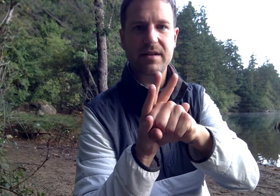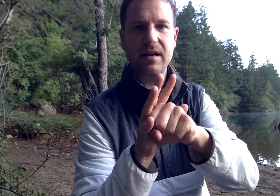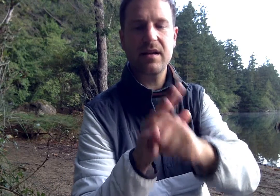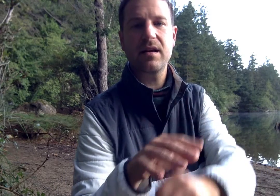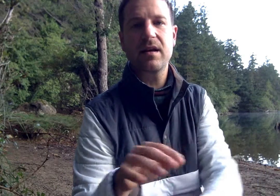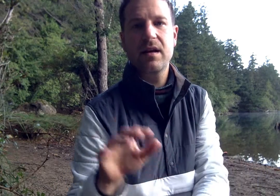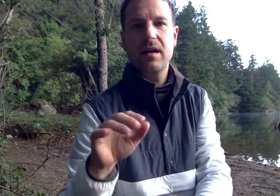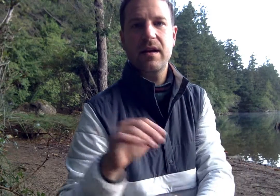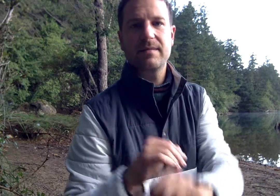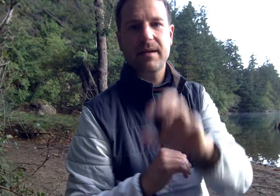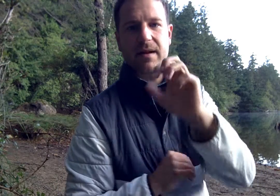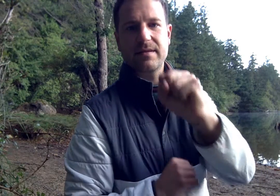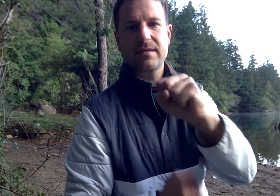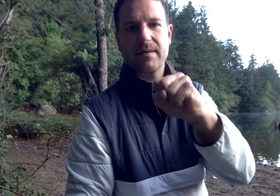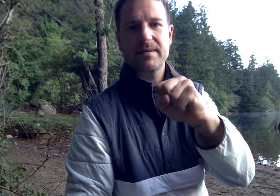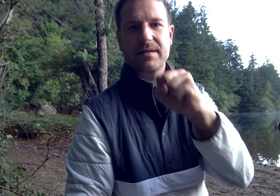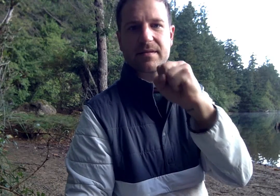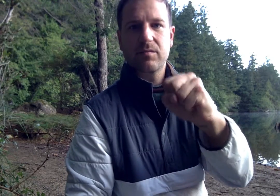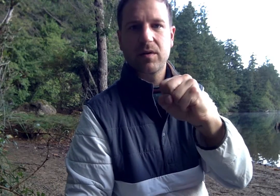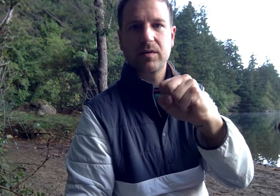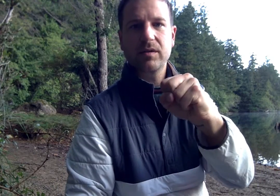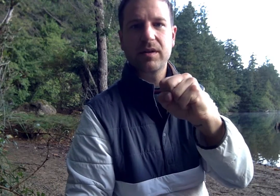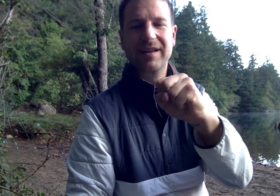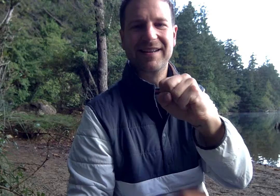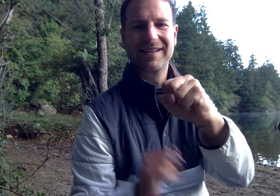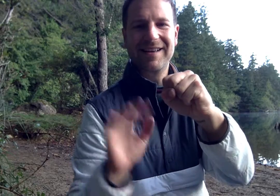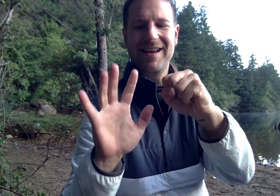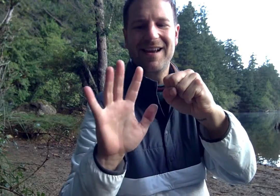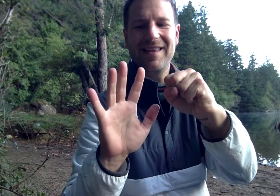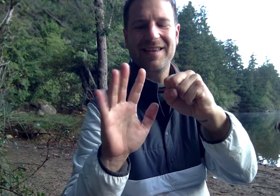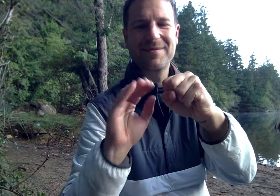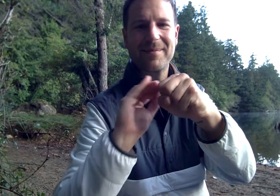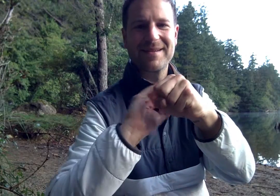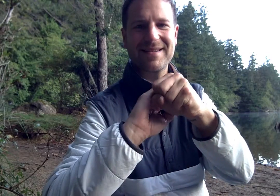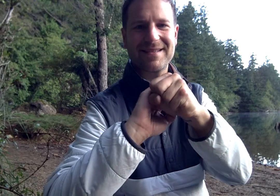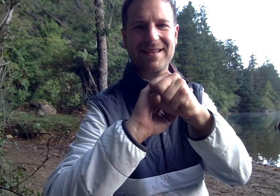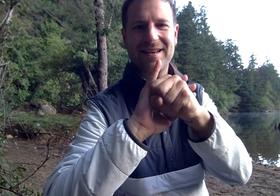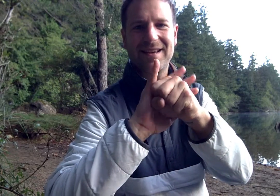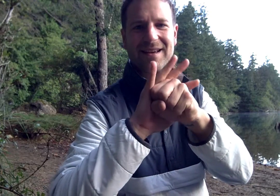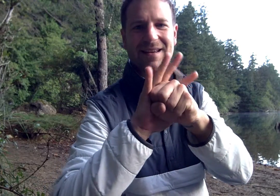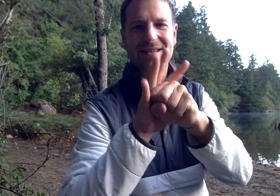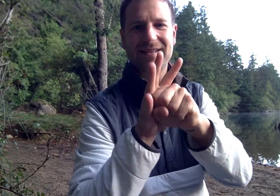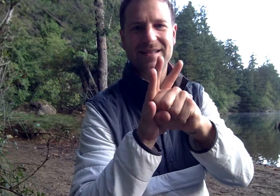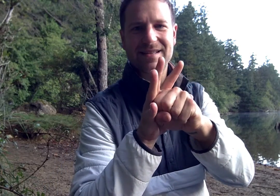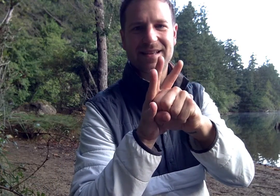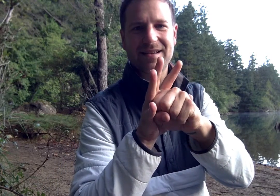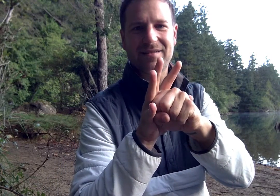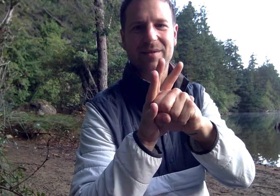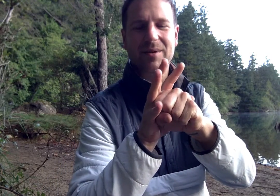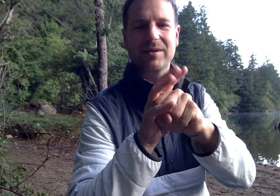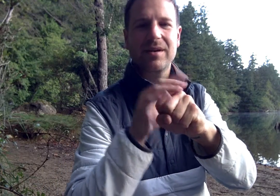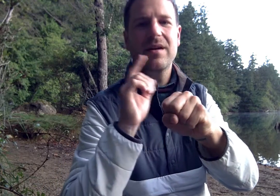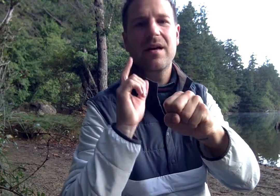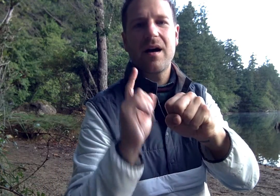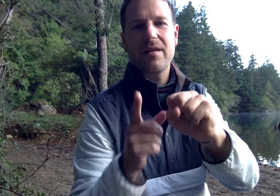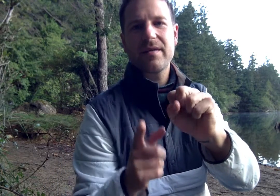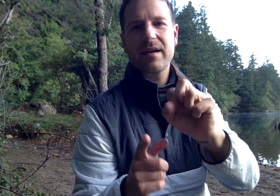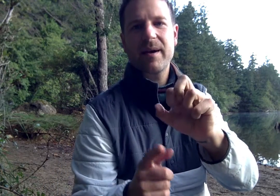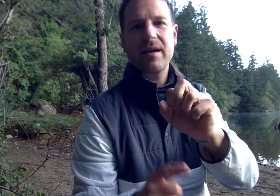originated is because this represents the world. This represents the disease taking over the world. Other thing about it